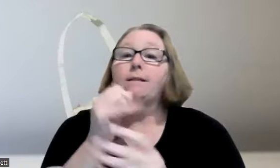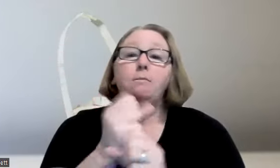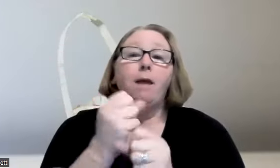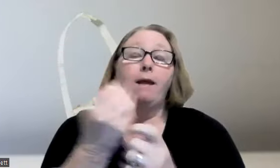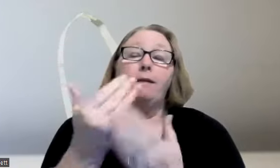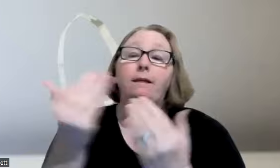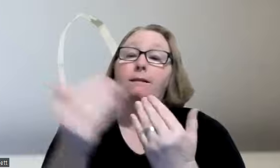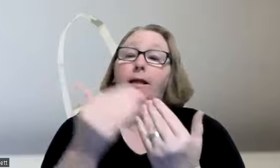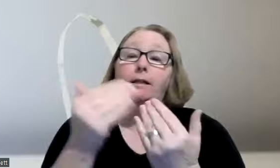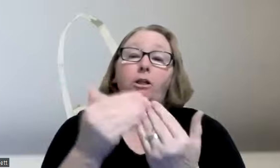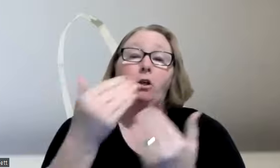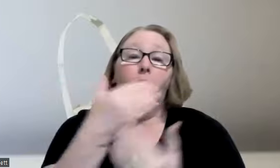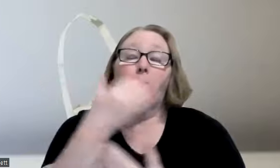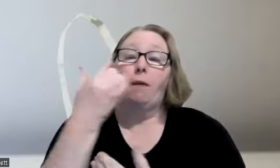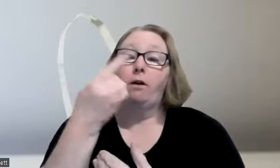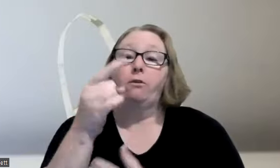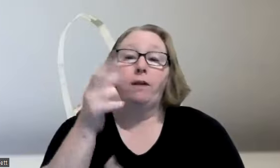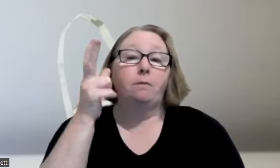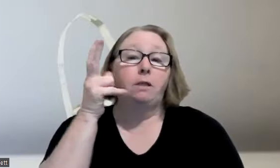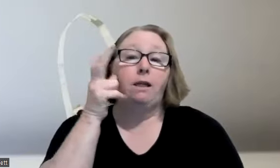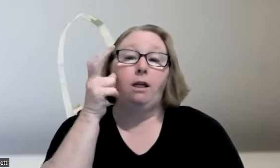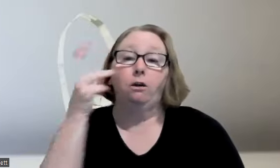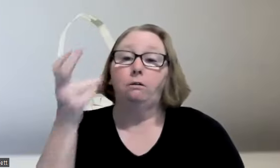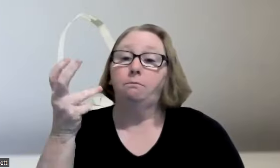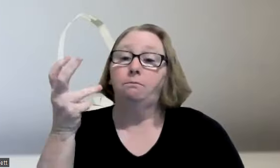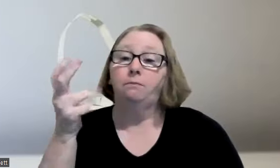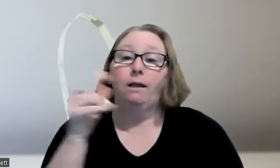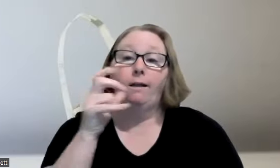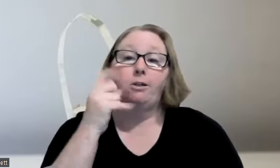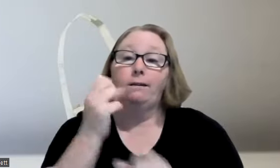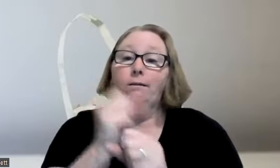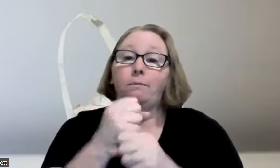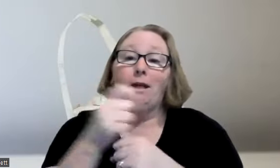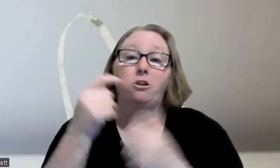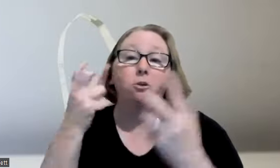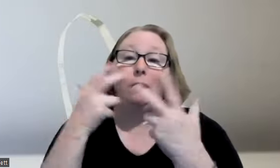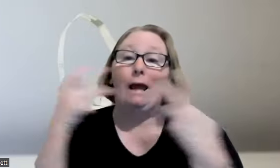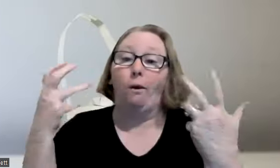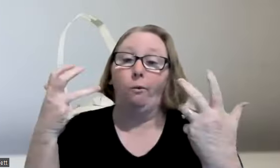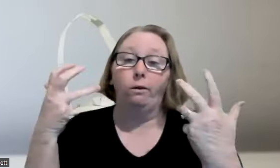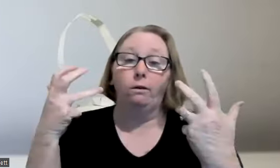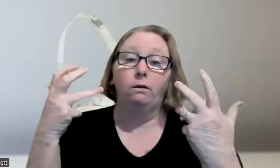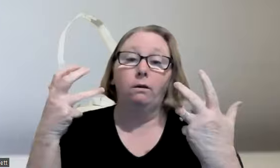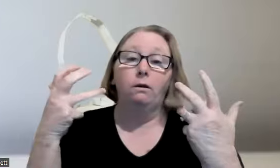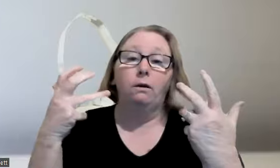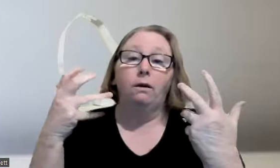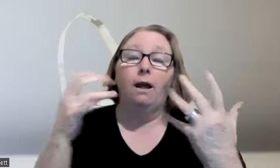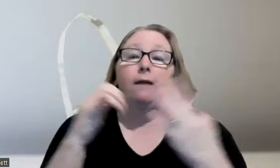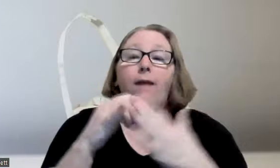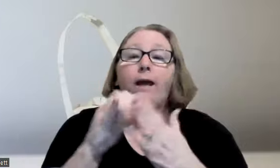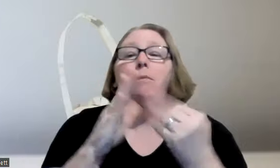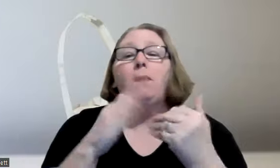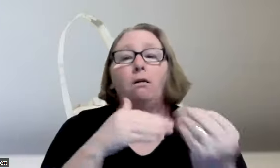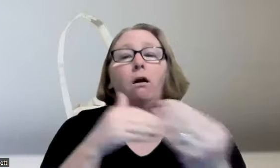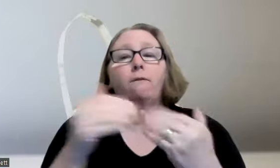doesn't make things easier or better for them to hear. It just makes you loud. And that can be